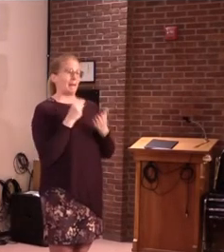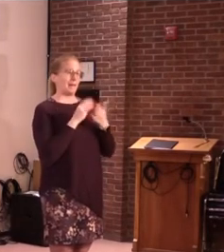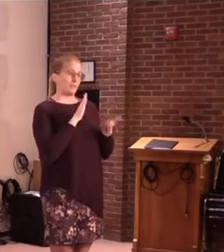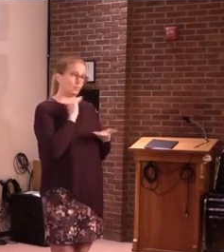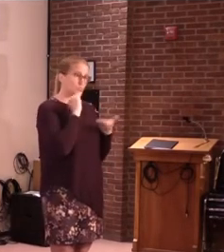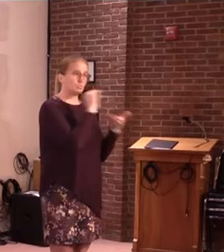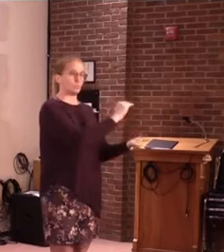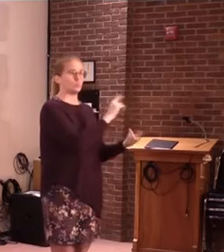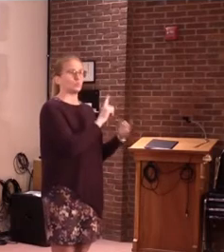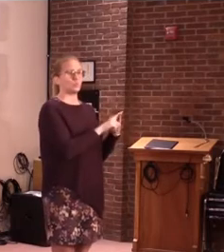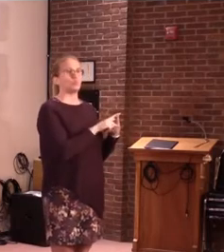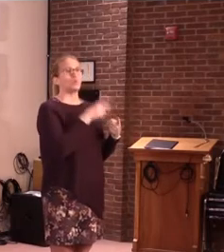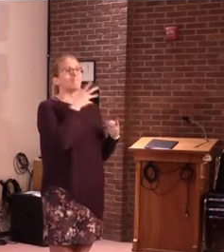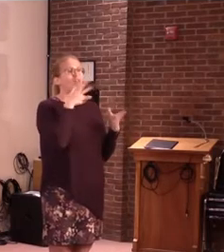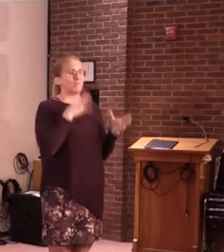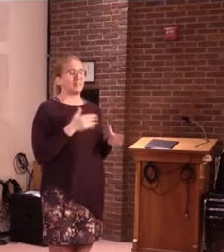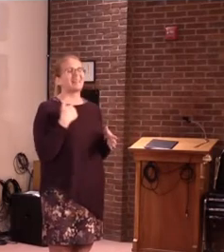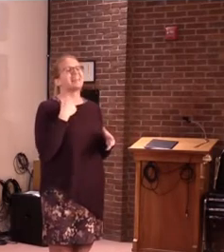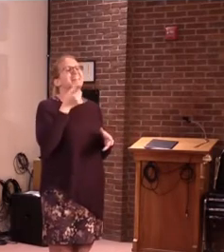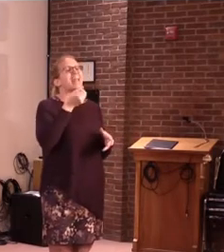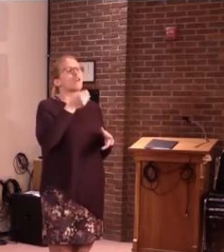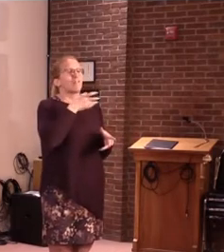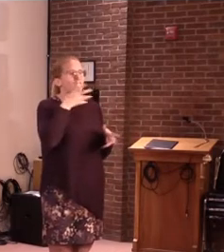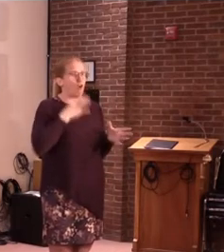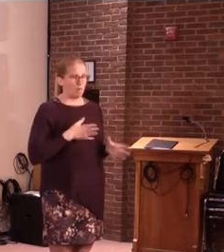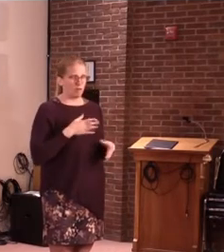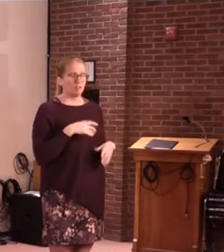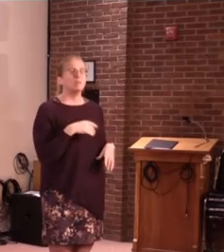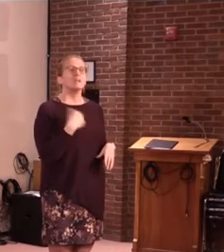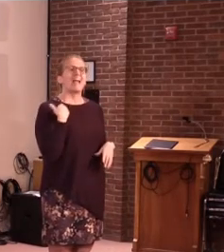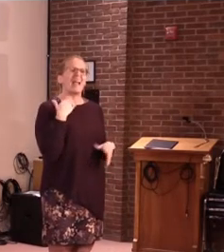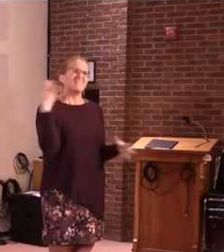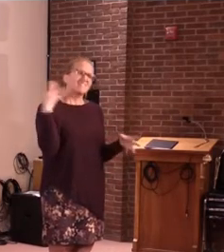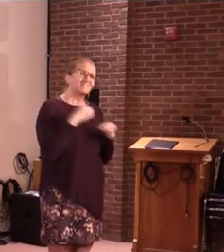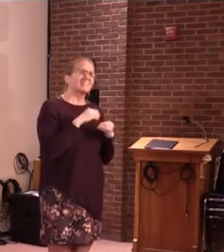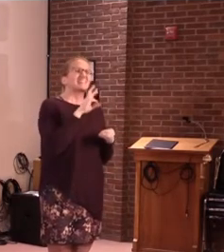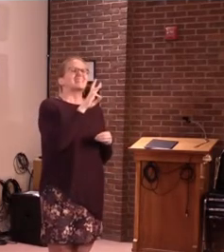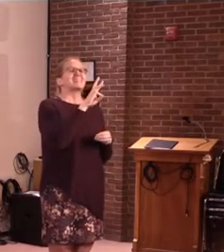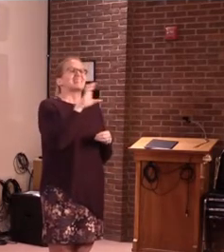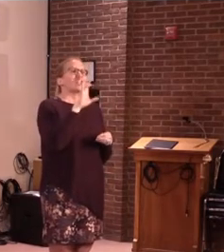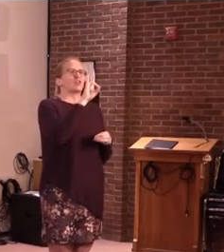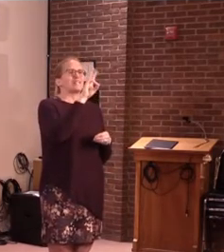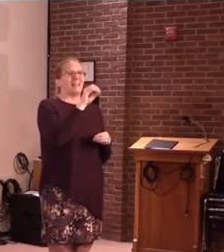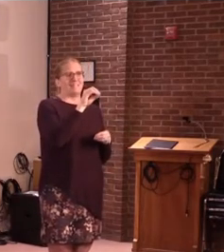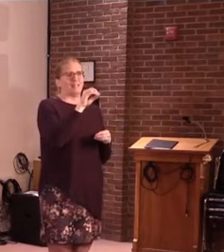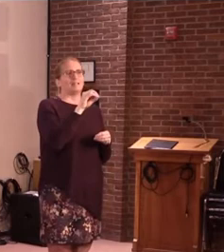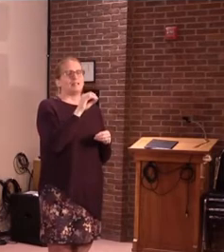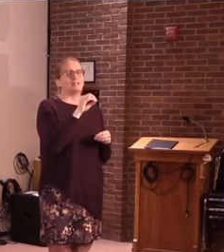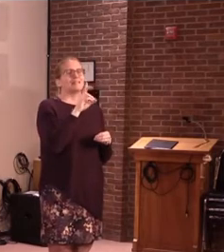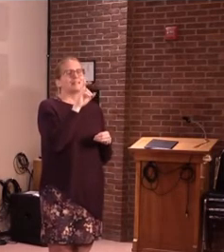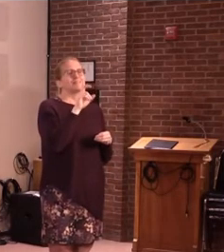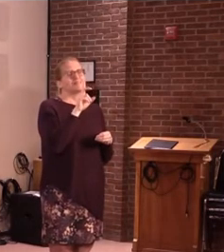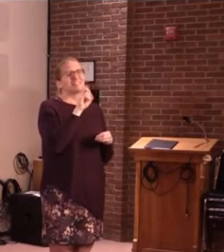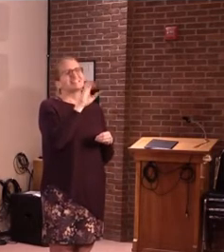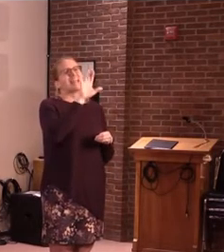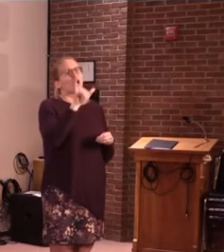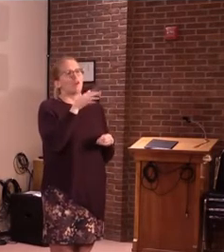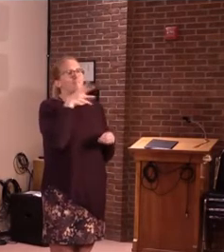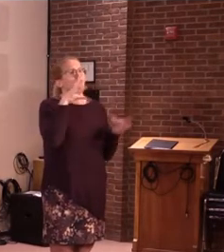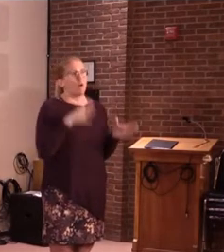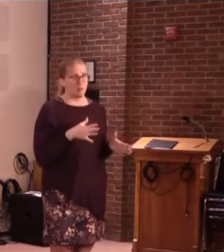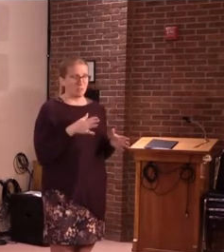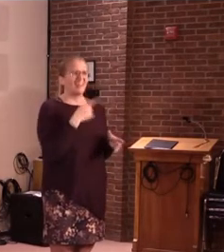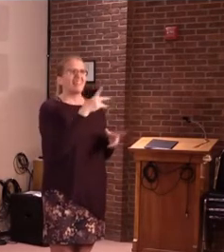about 670 dairy farmers that are licensed through us because of sanitation and so forth, and we check